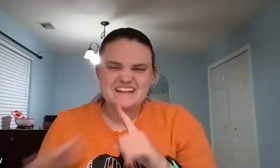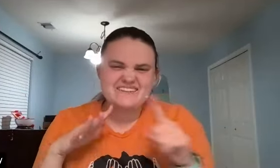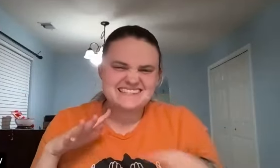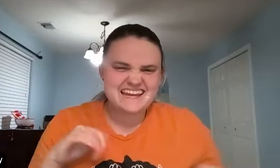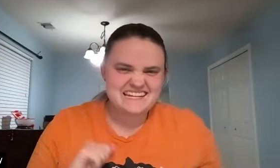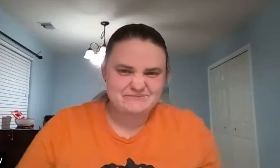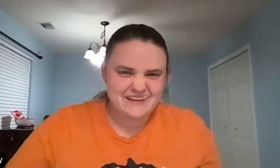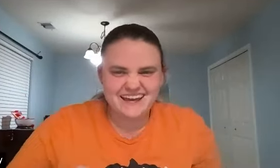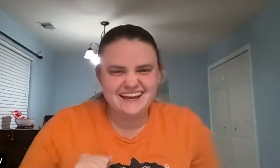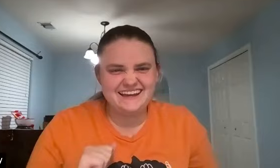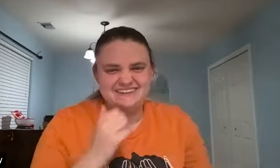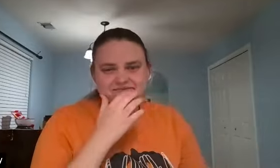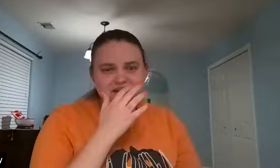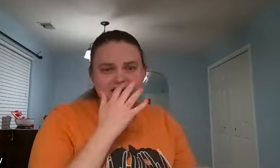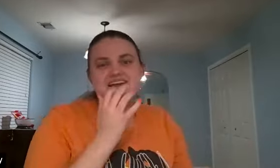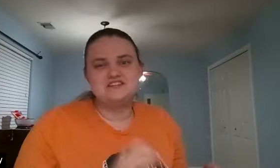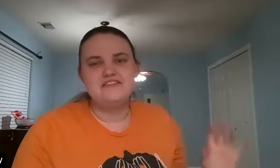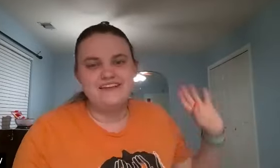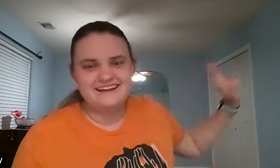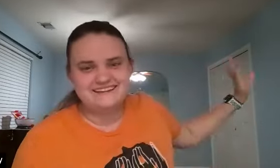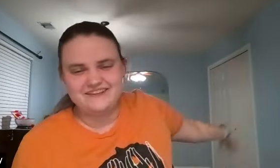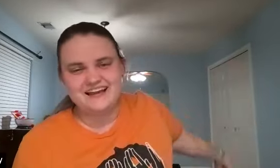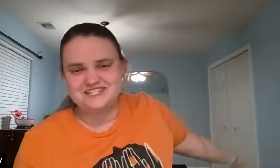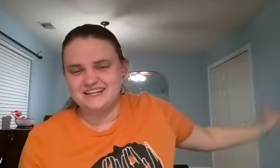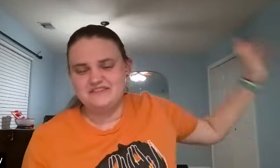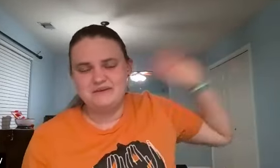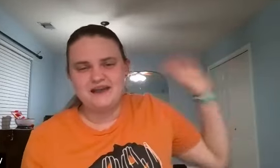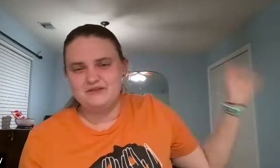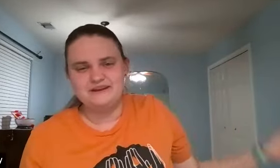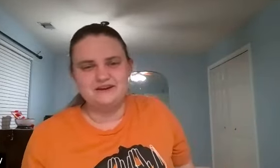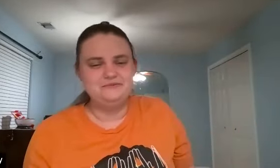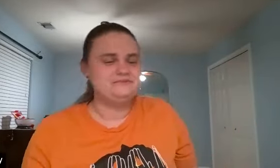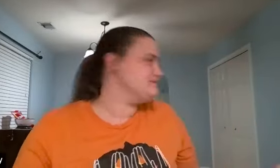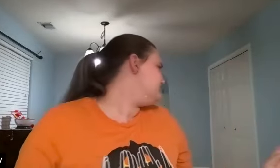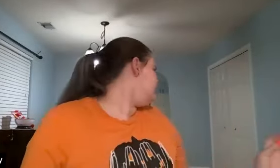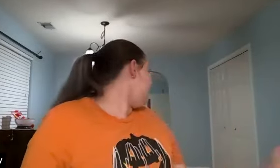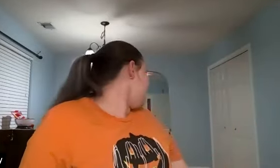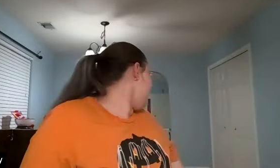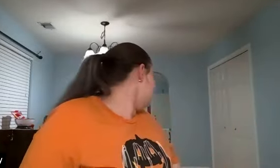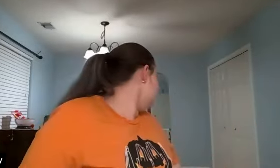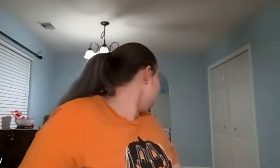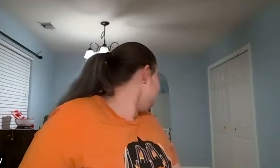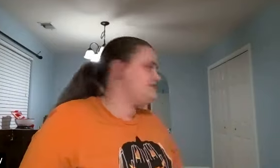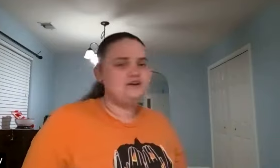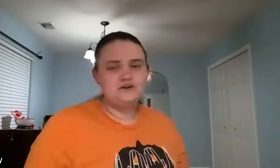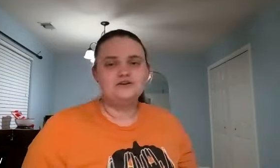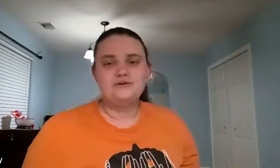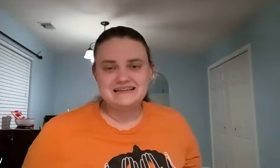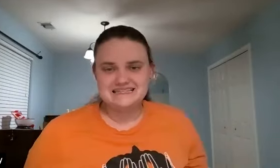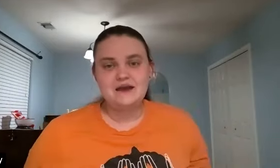it was lightning. And they saw the light flashing in the window. And they're crazy